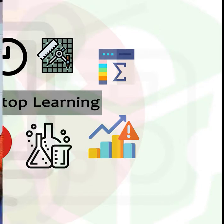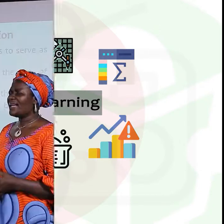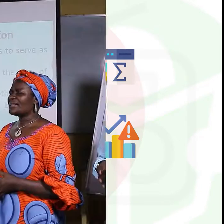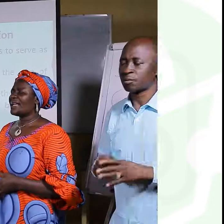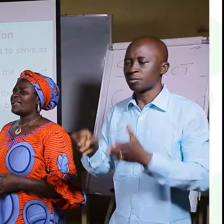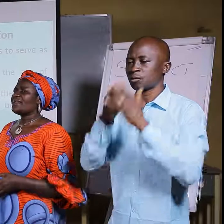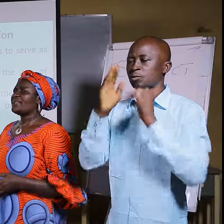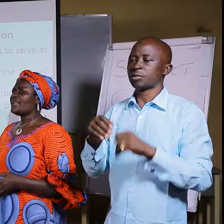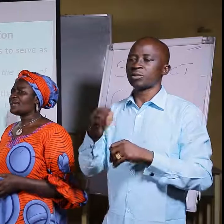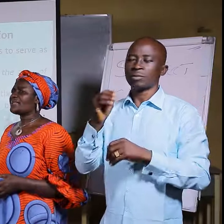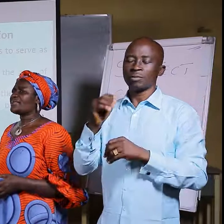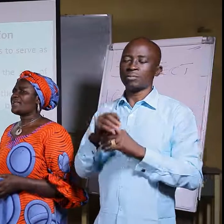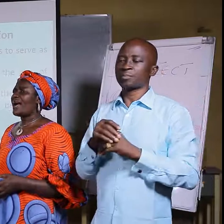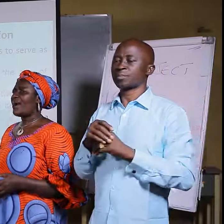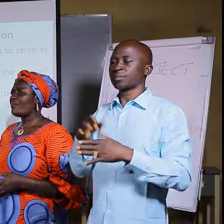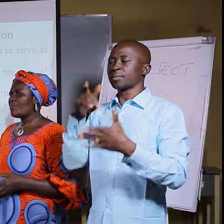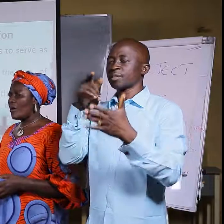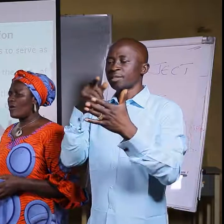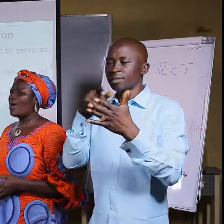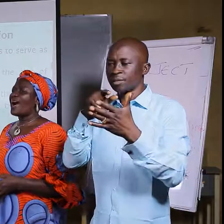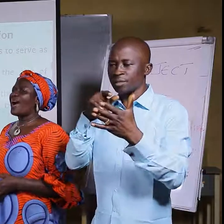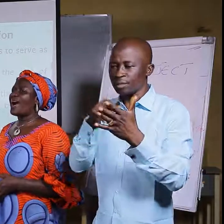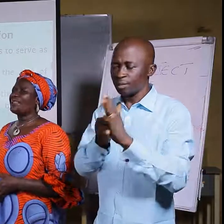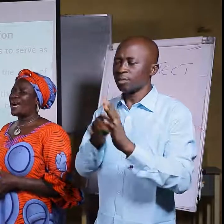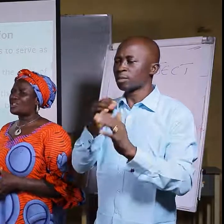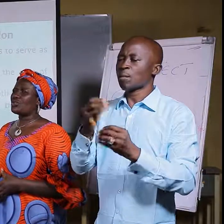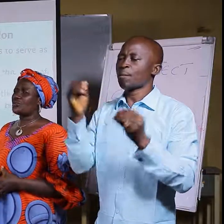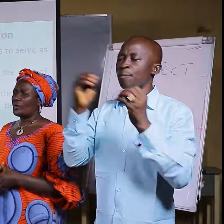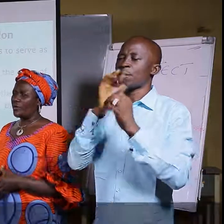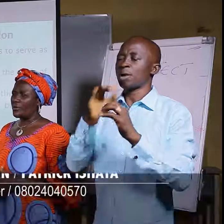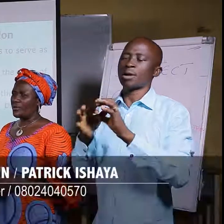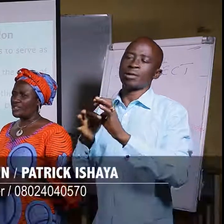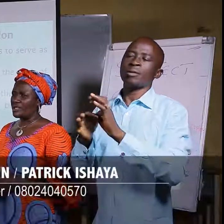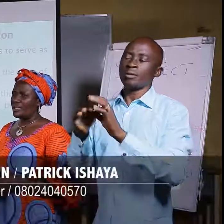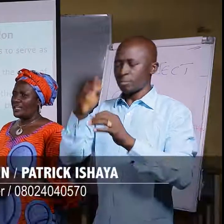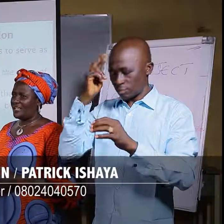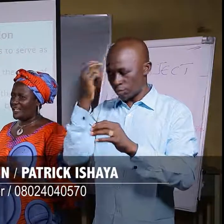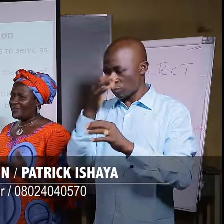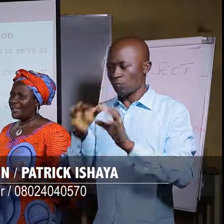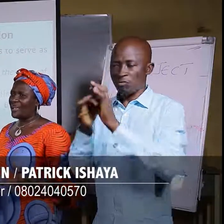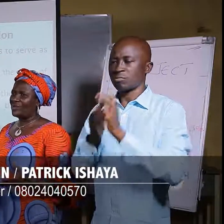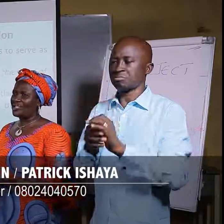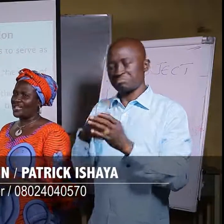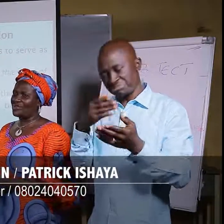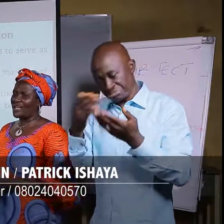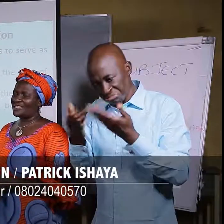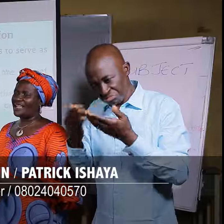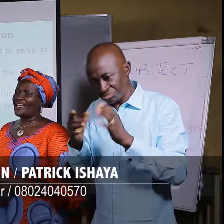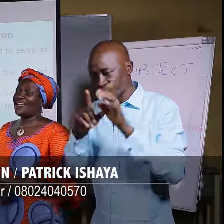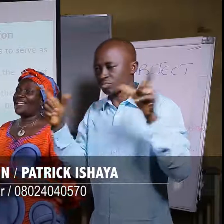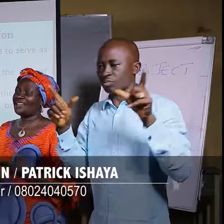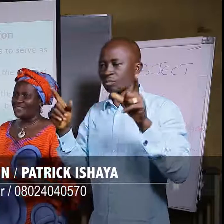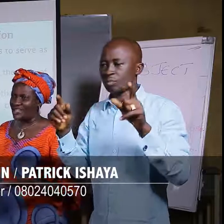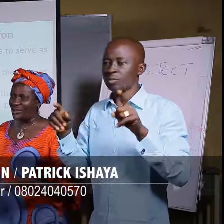My learners, these are the attributes of cooperation. In a layman language, as we can